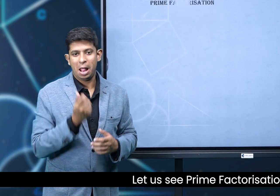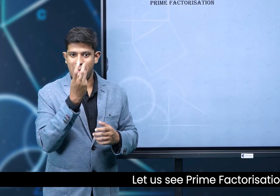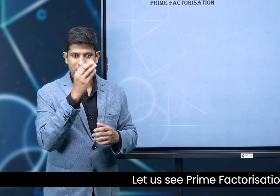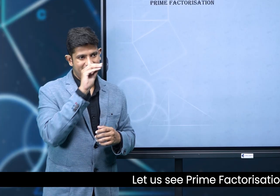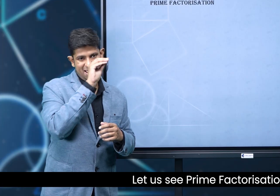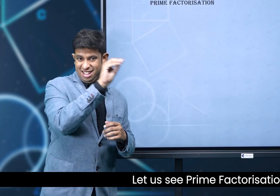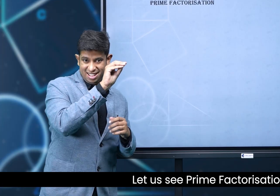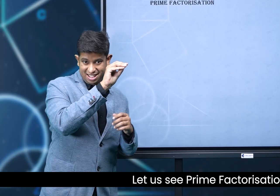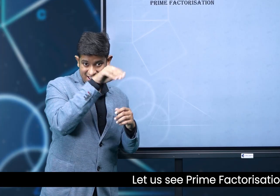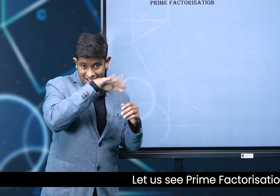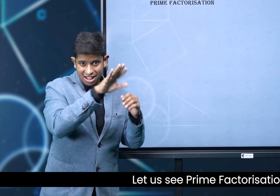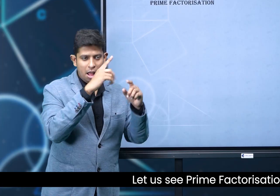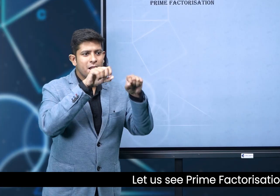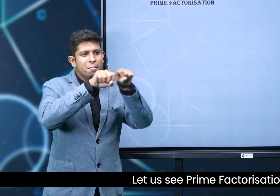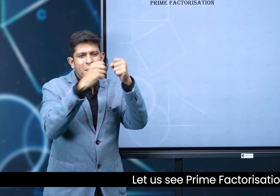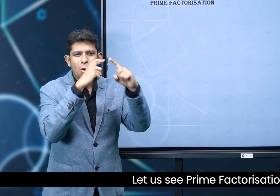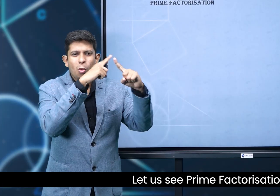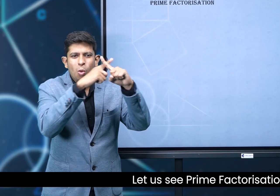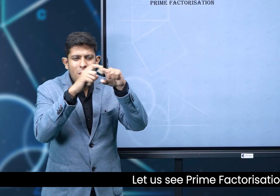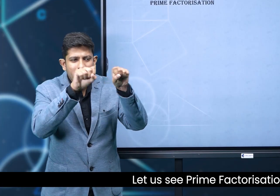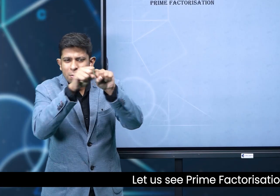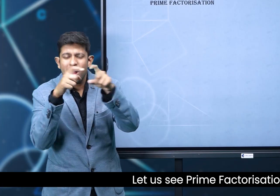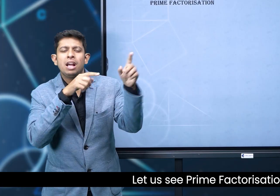Let us see prime factorization.